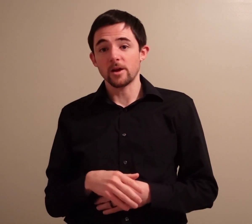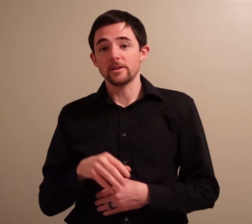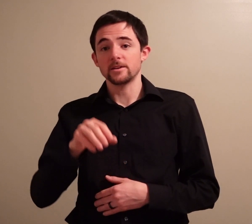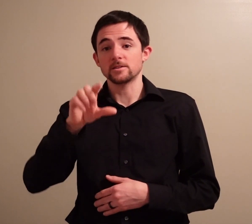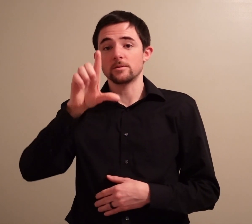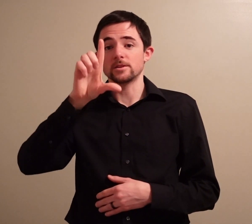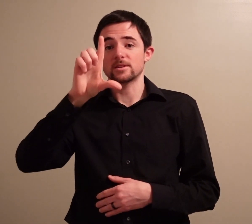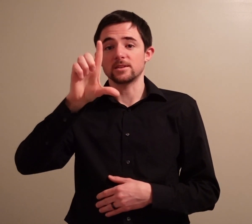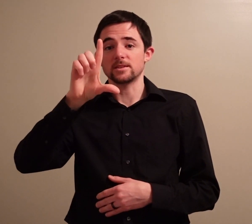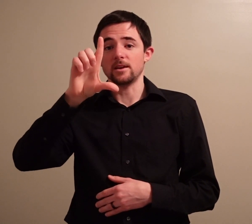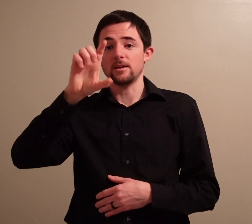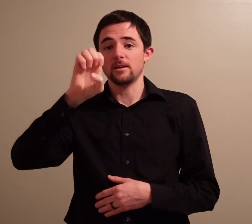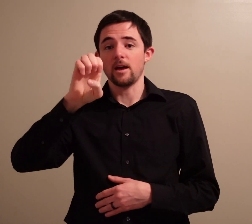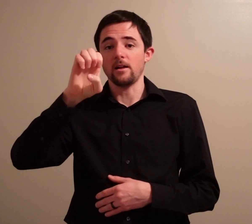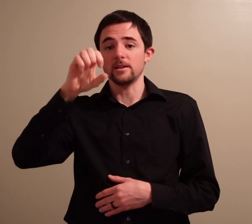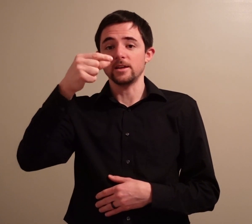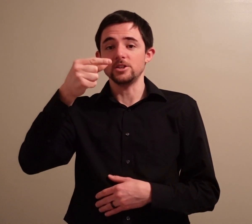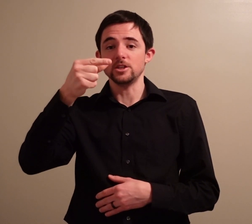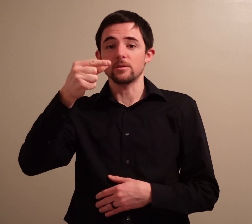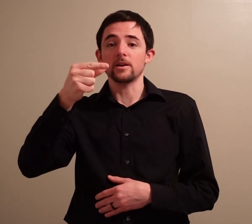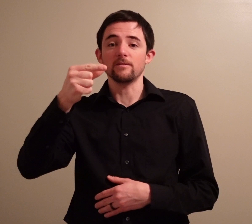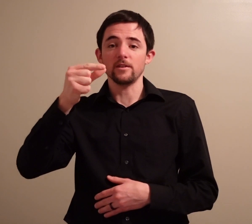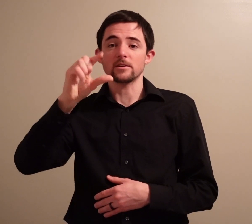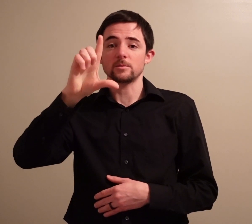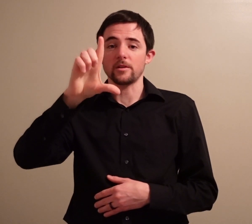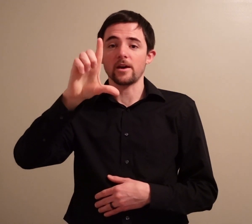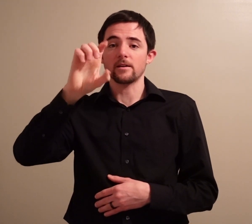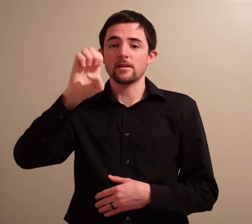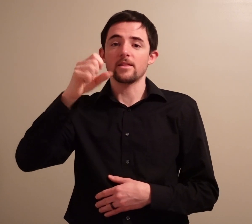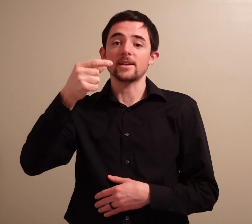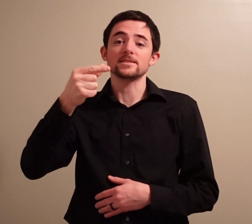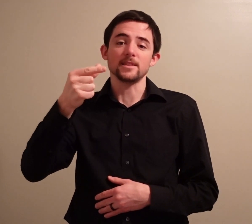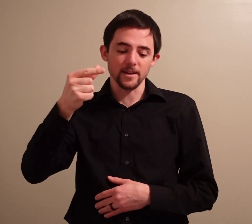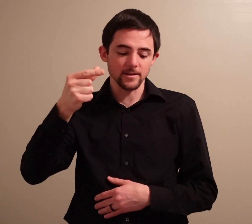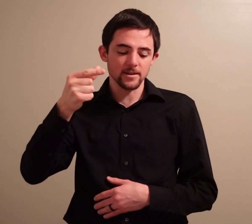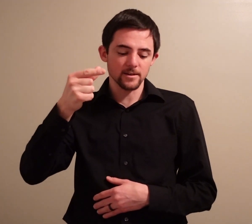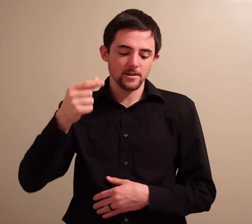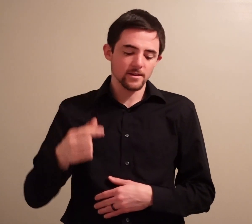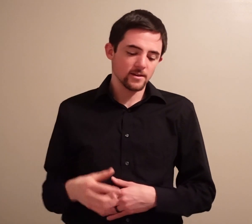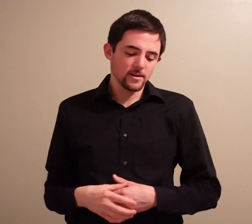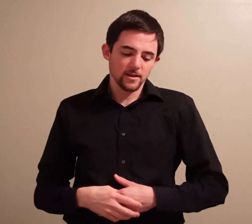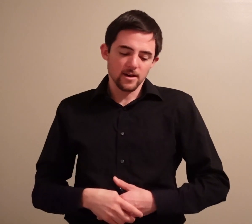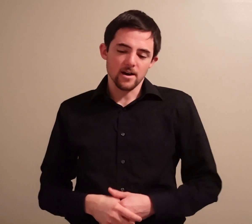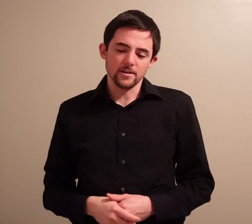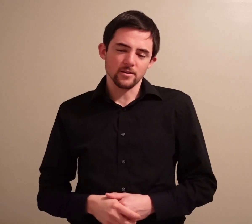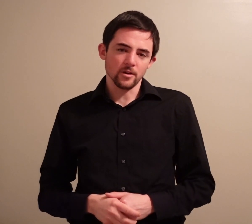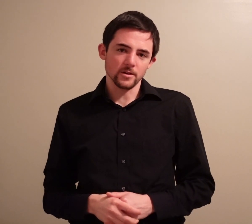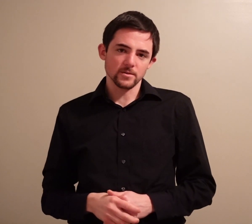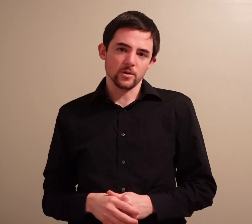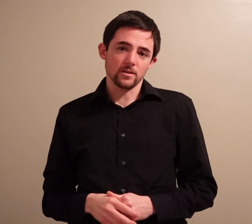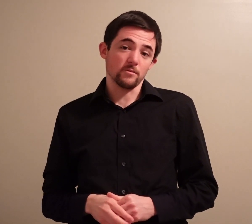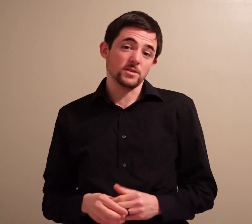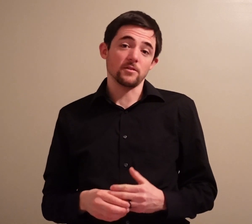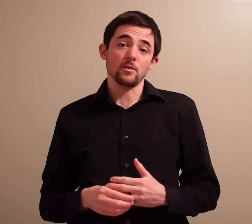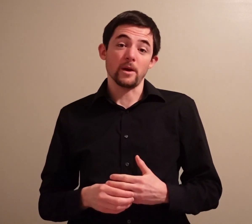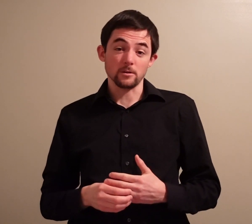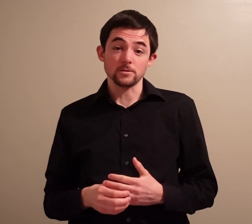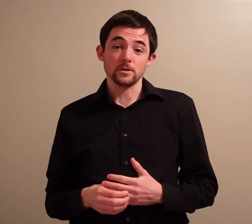spelling, and so we're just going to say L-E-G. We're going to fingerspell that. That's leg. You'll notice with several medical